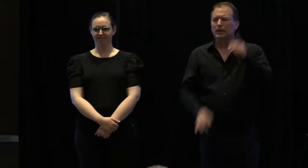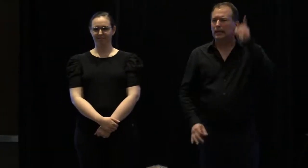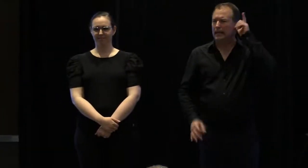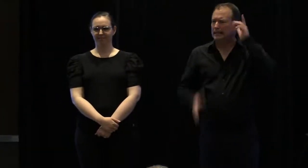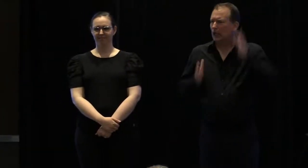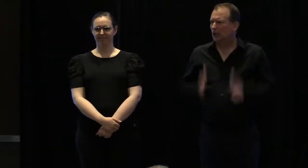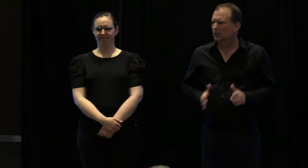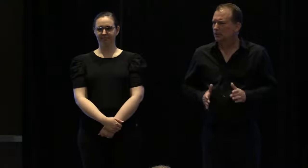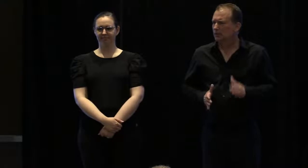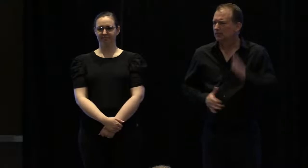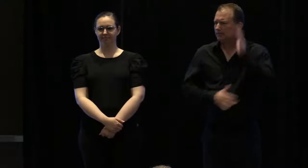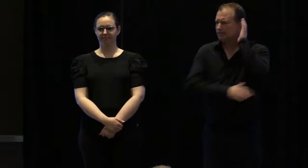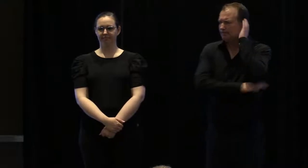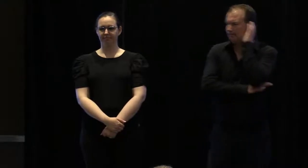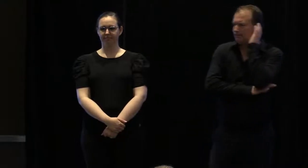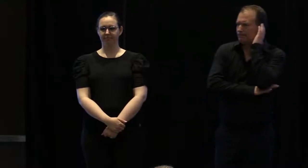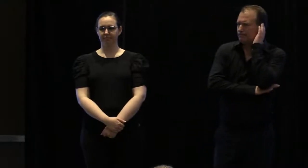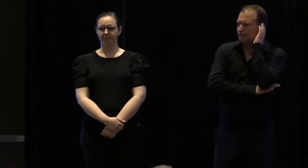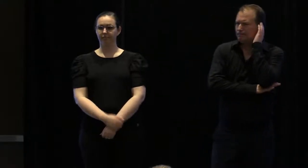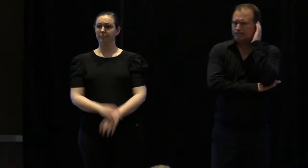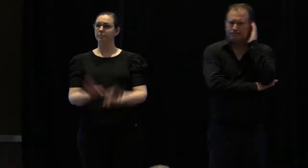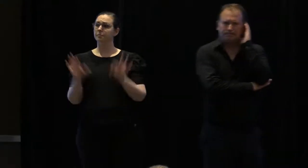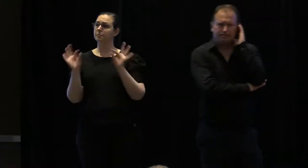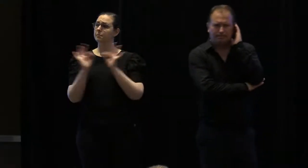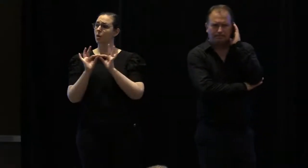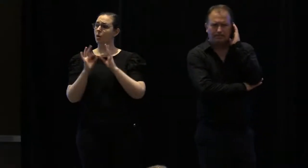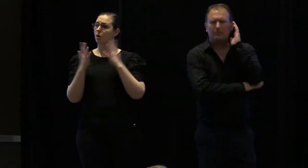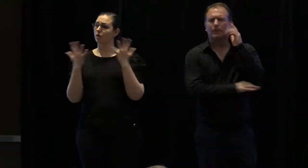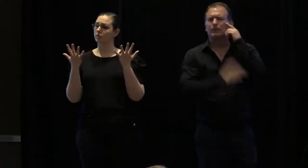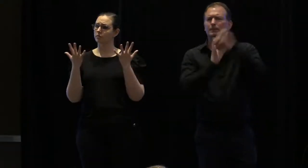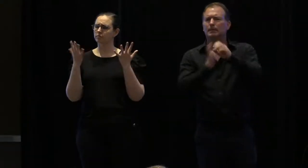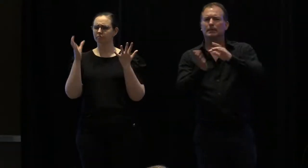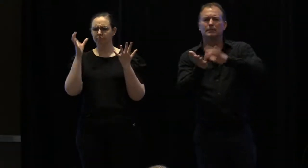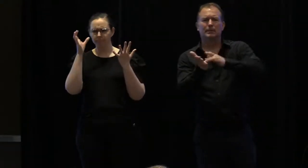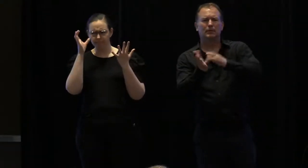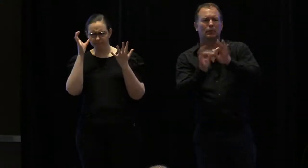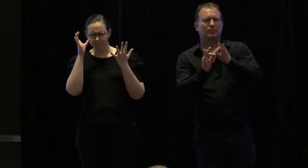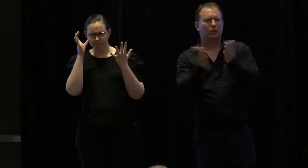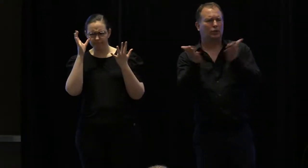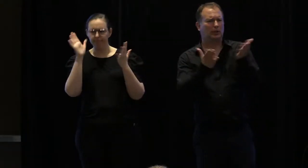I also want to acknowledge our good listeners.